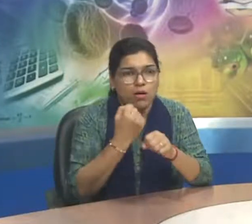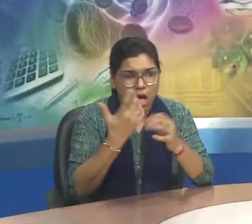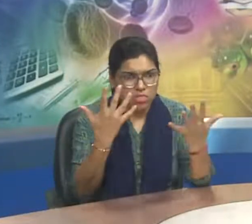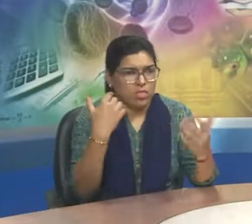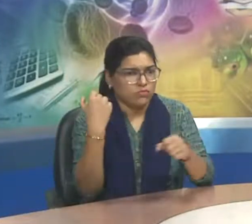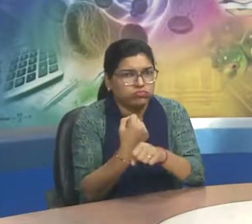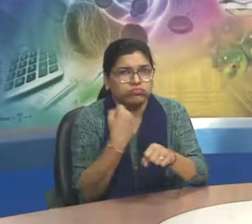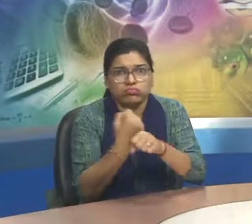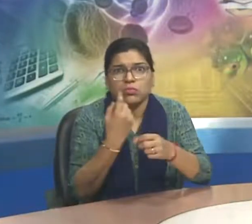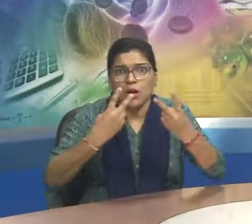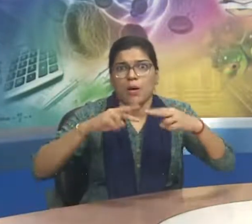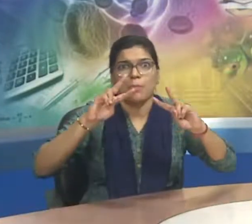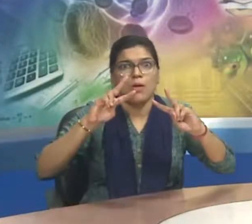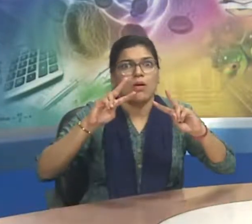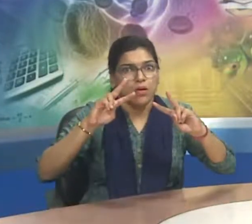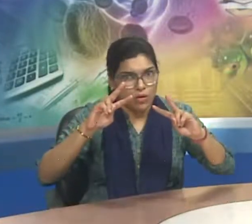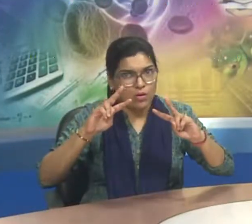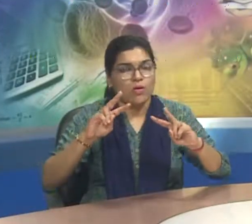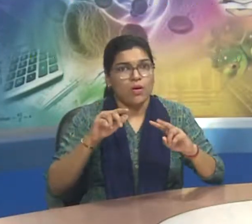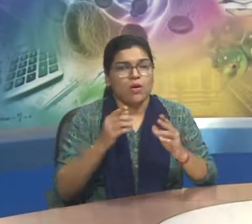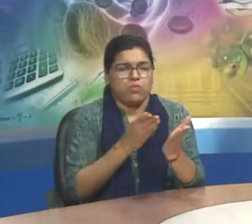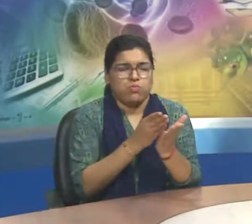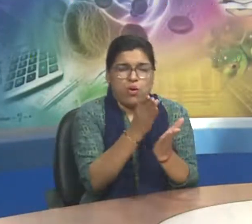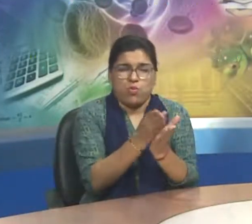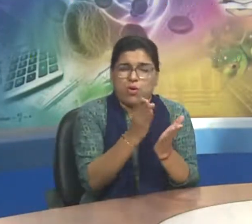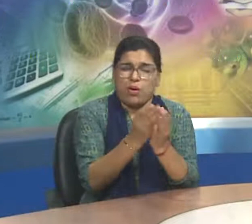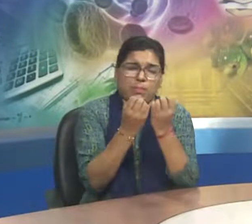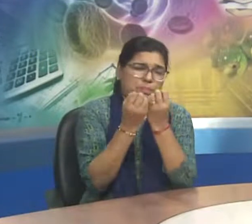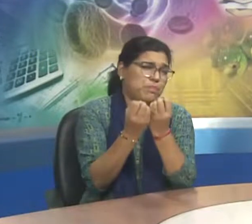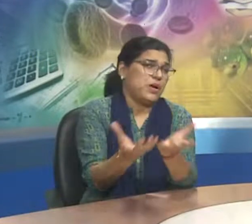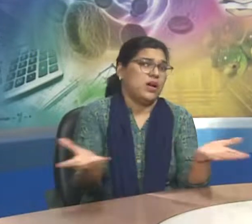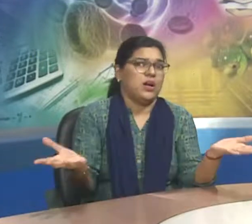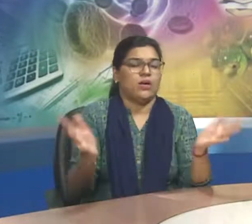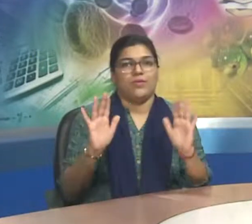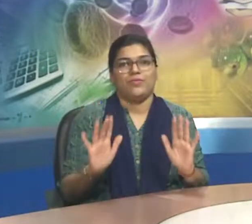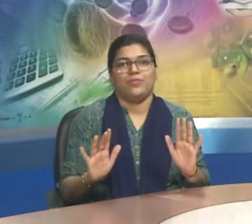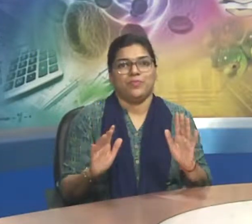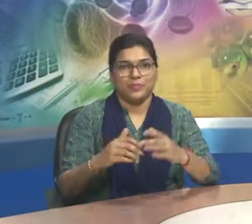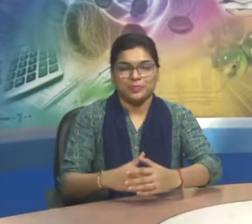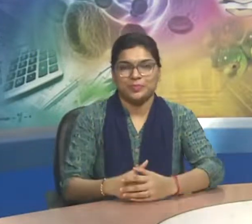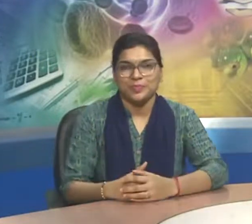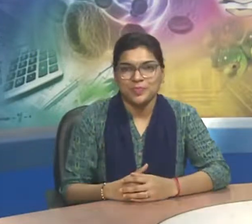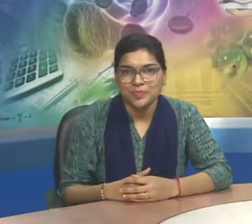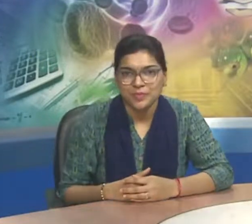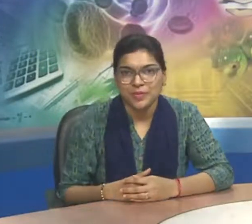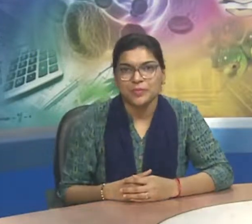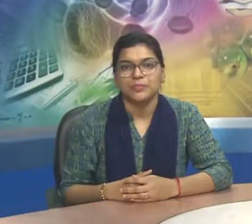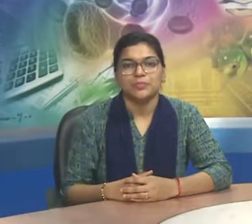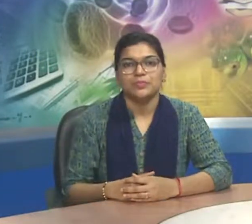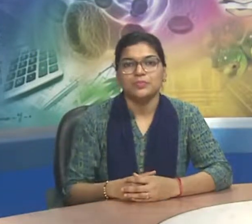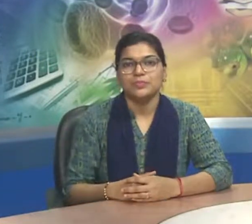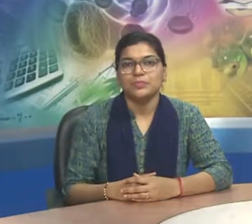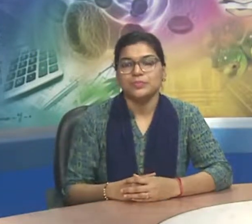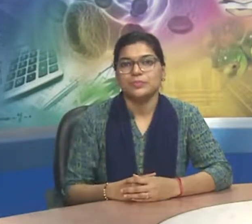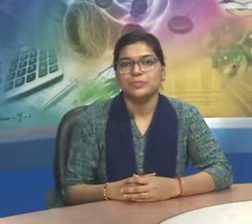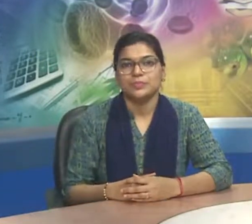free to use different items, like humans started making tools and also doing